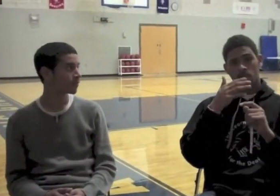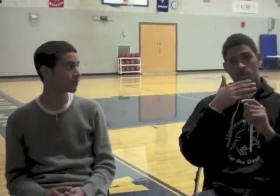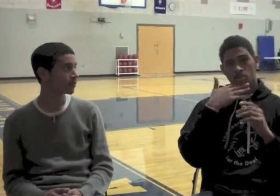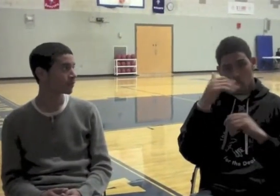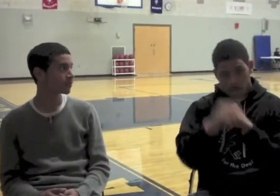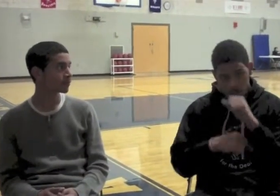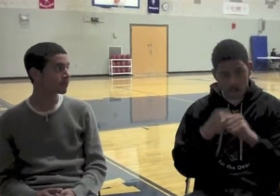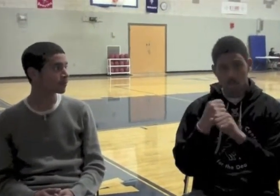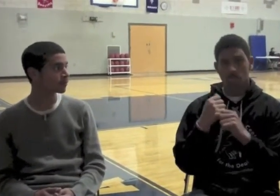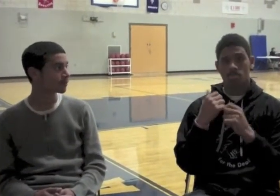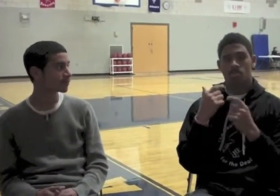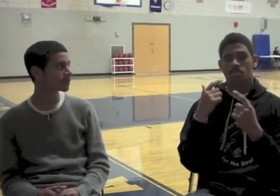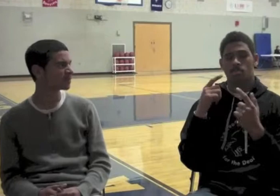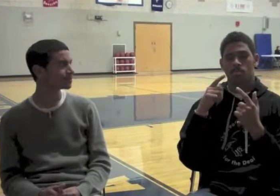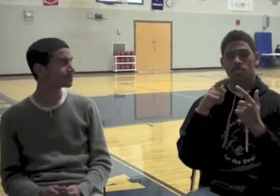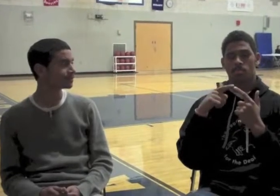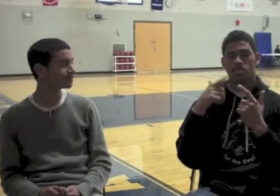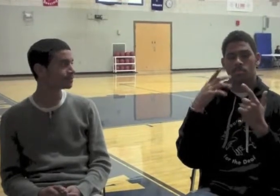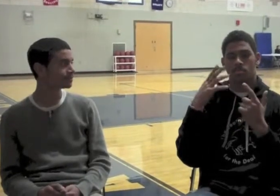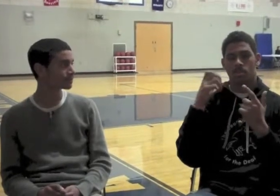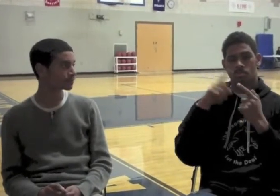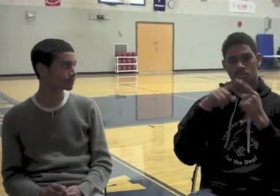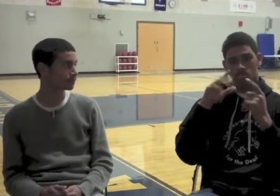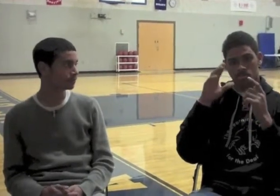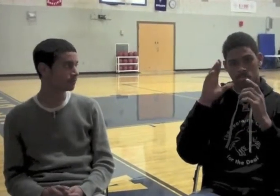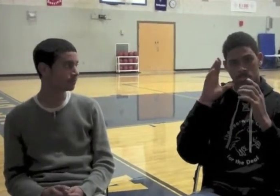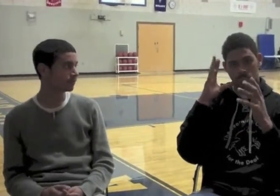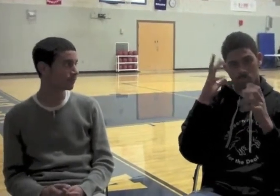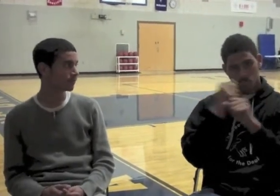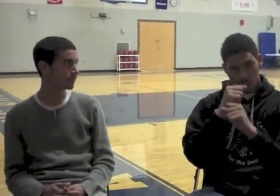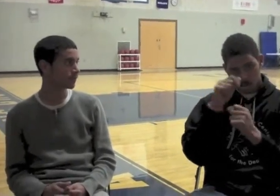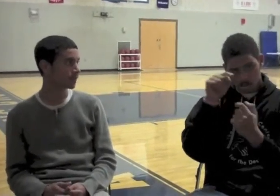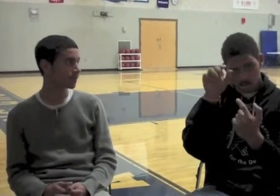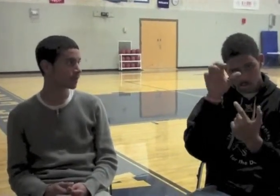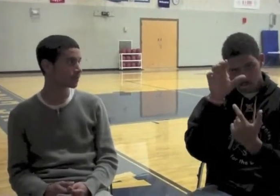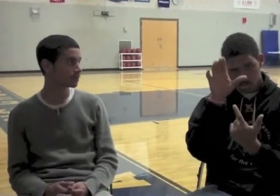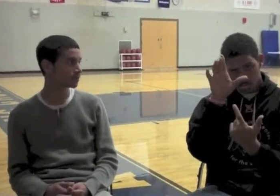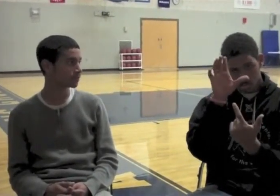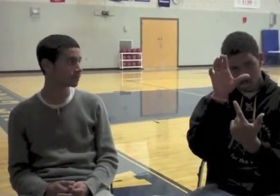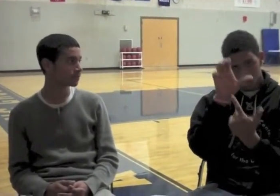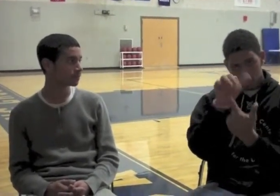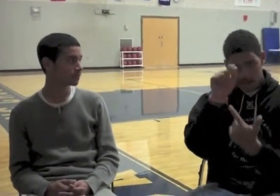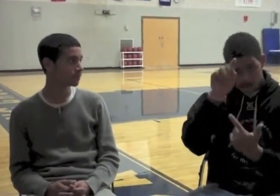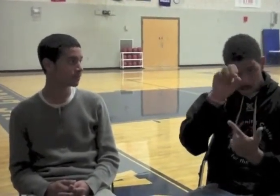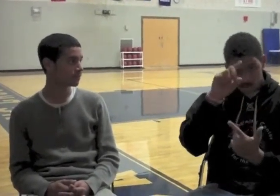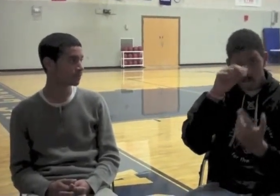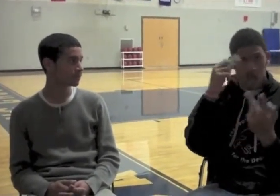Well, we'd like to have a good year and win two of our bigger tournaments this year.